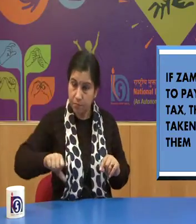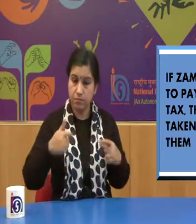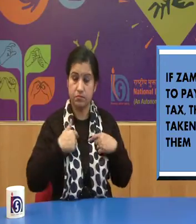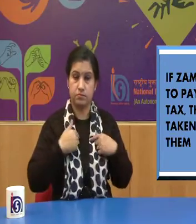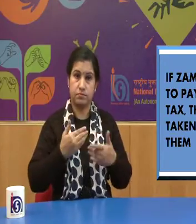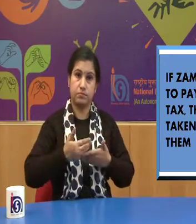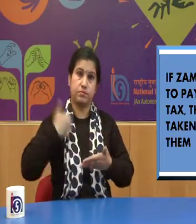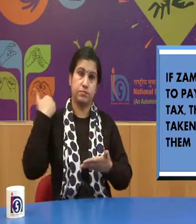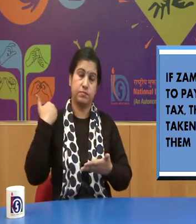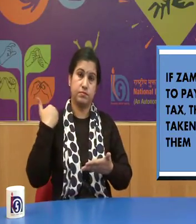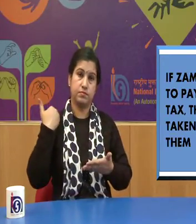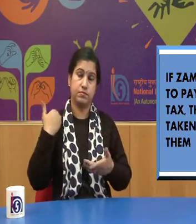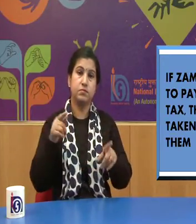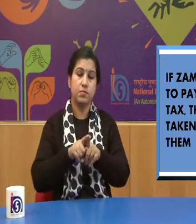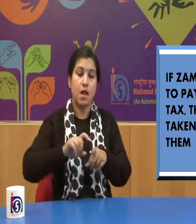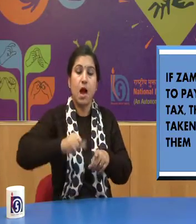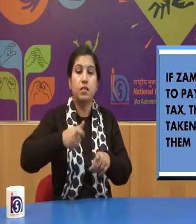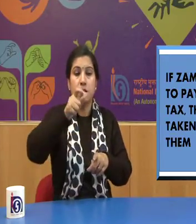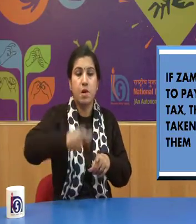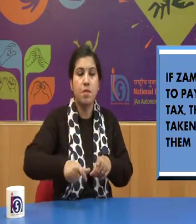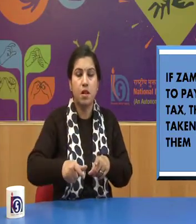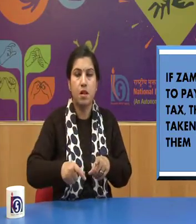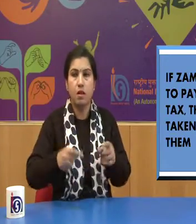who was ready to pay more revenue to the British.